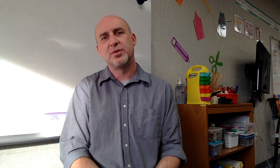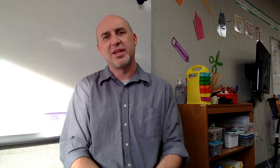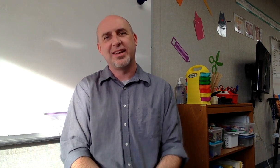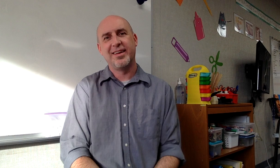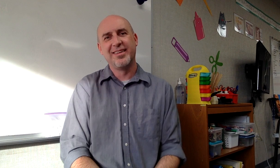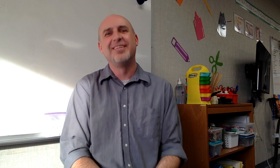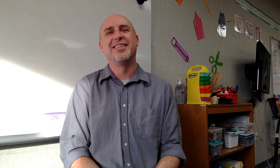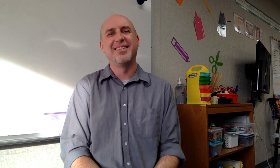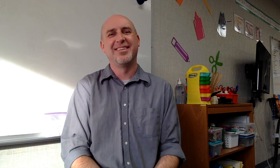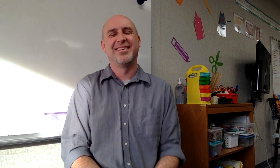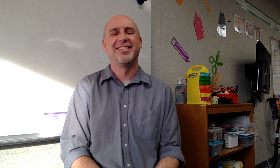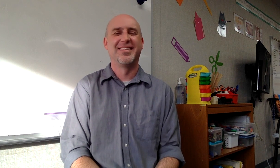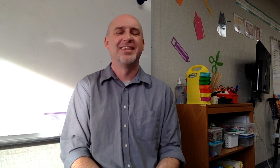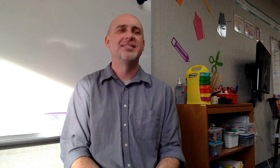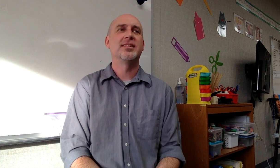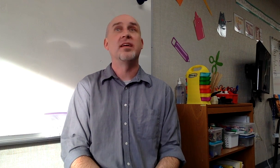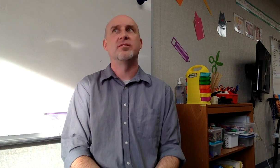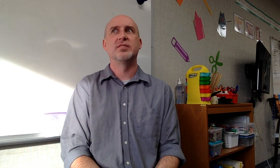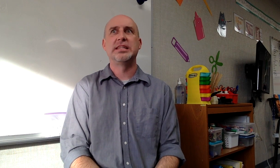entertaining? It's the life of a teacher.